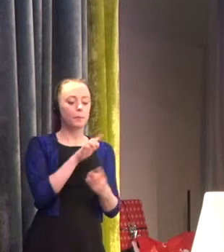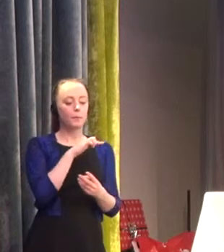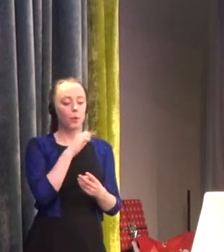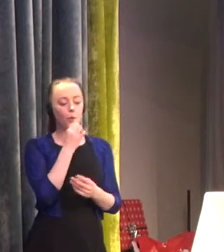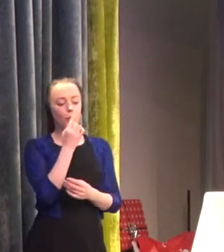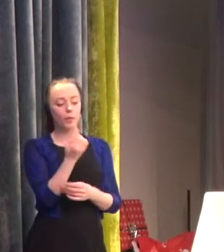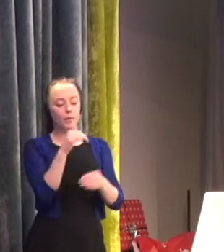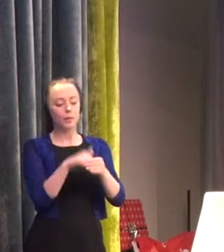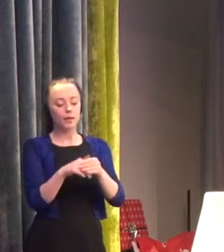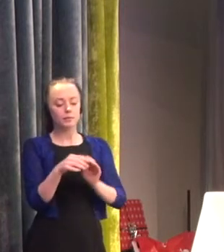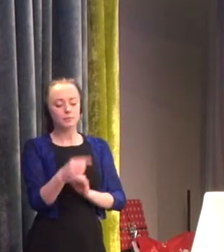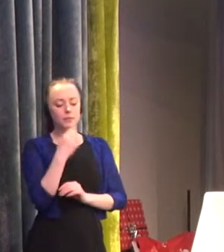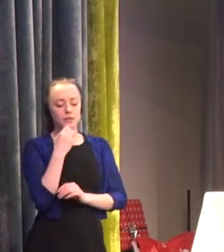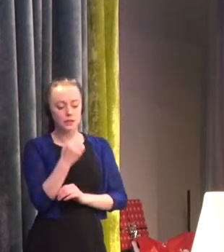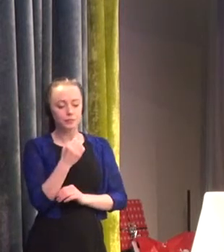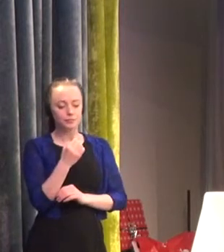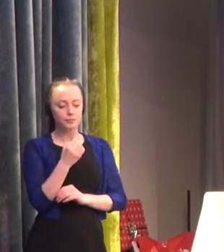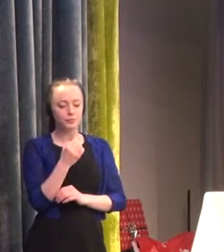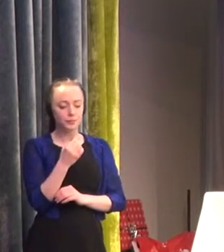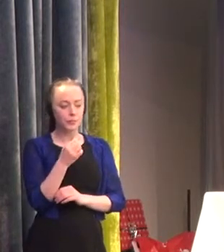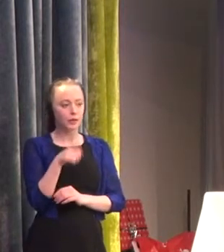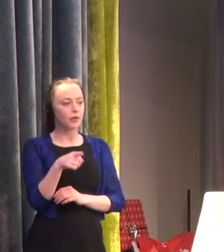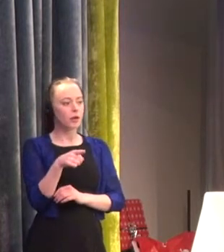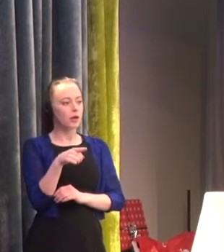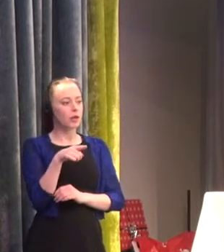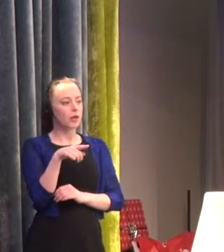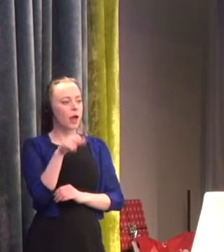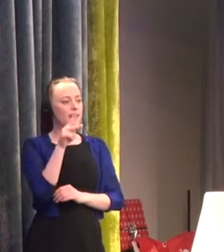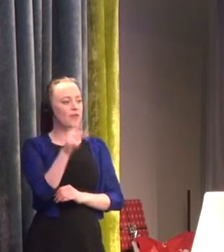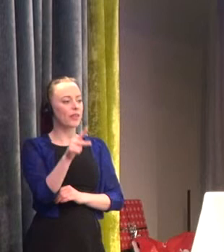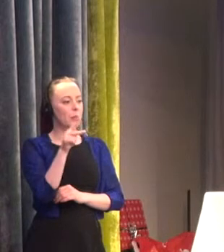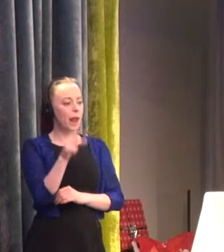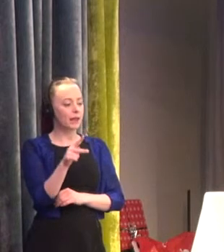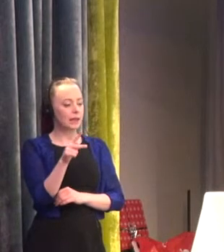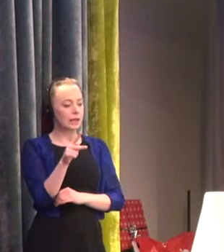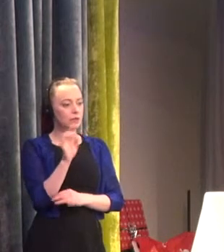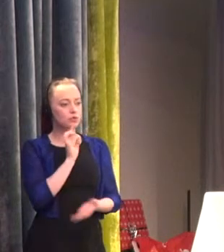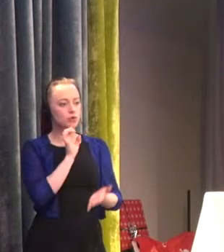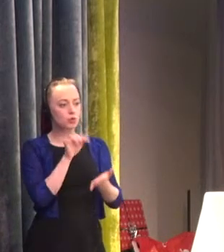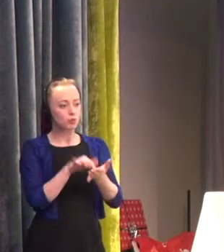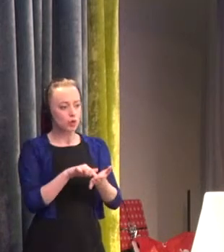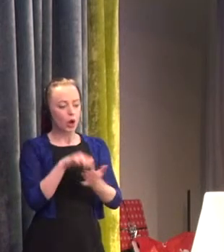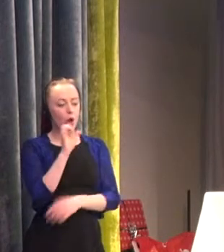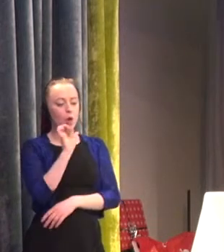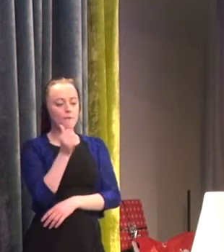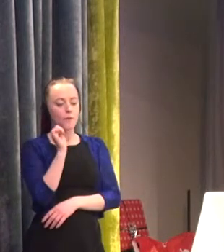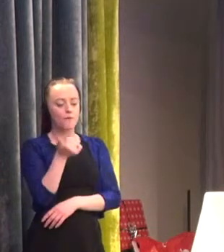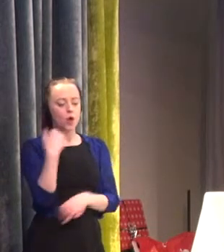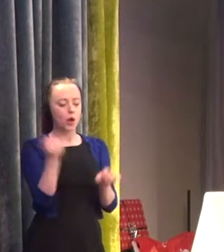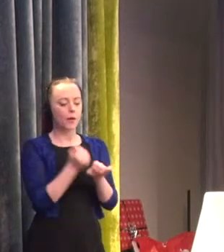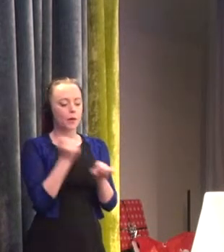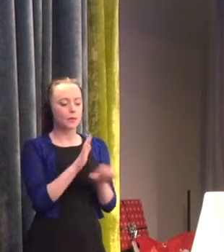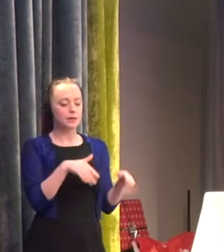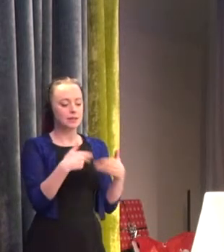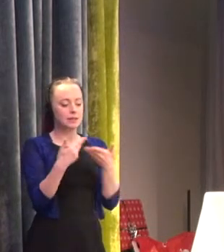was a quadriplegic, and his question, in his language, was, well, why should an employer hire me? I'm only worth half as